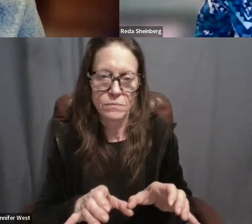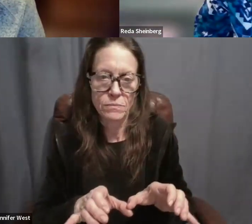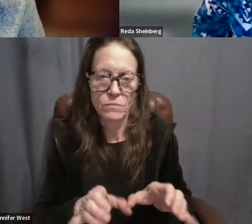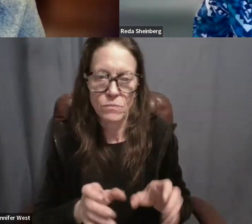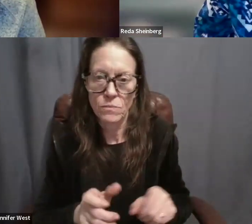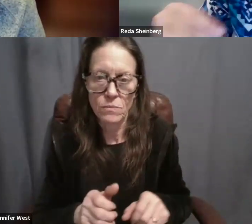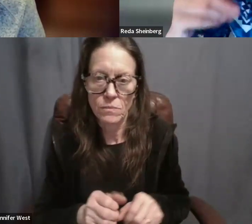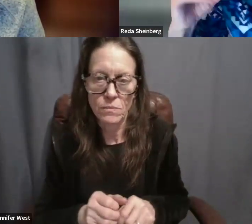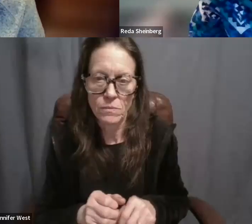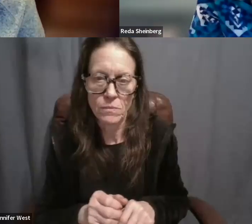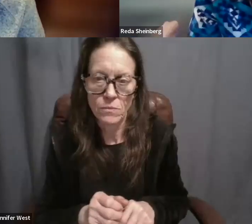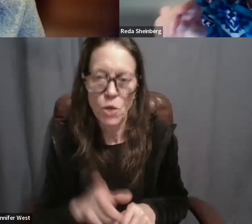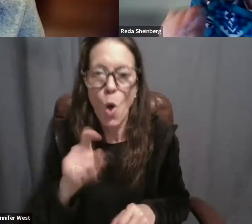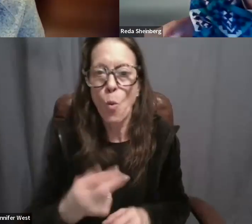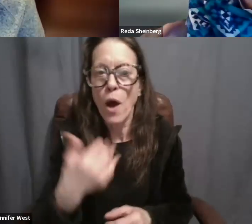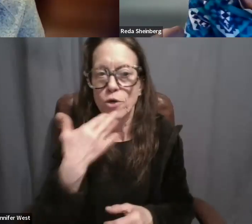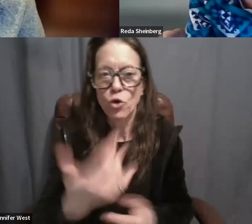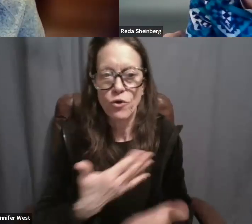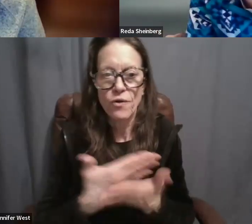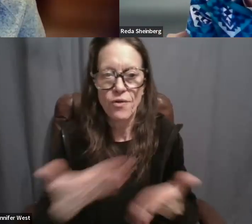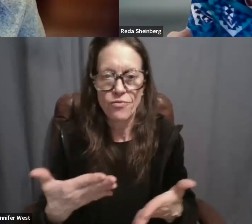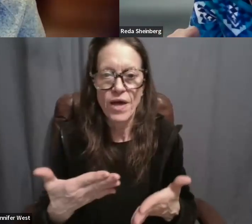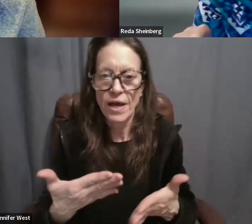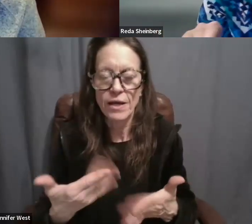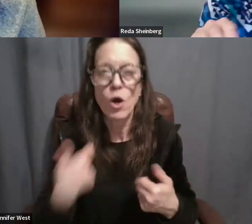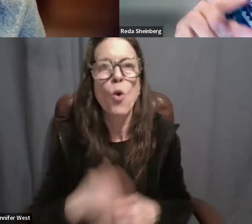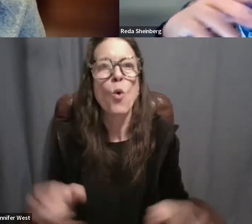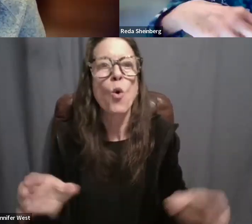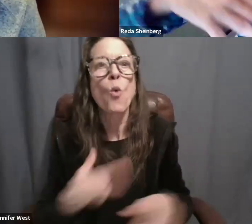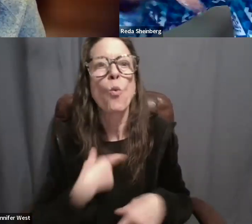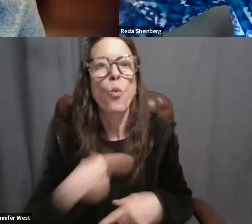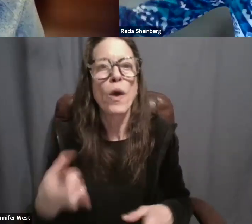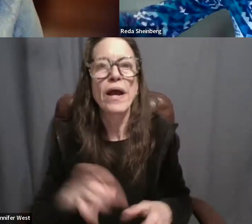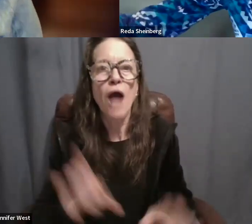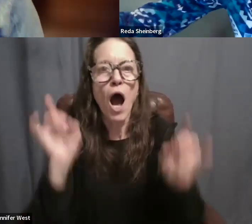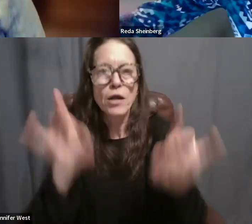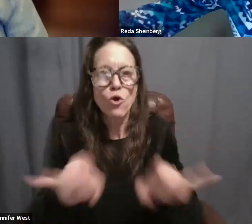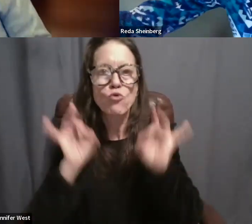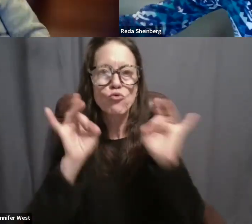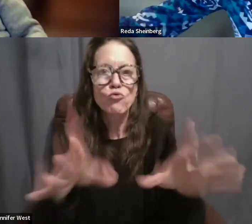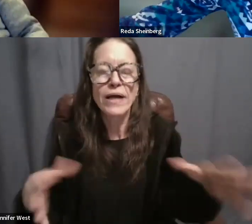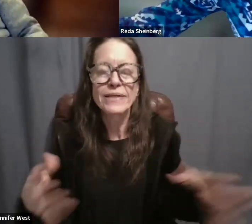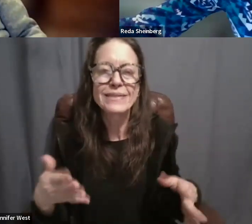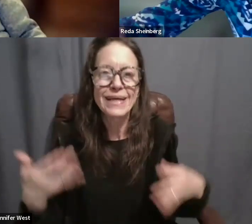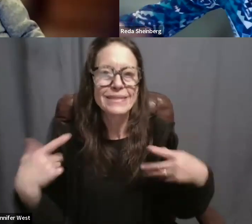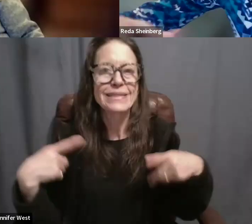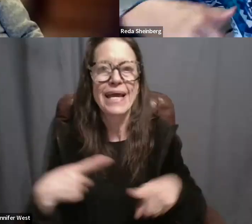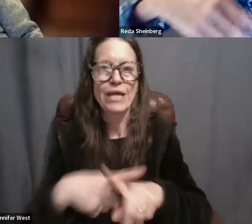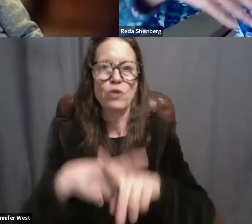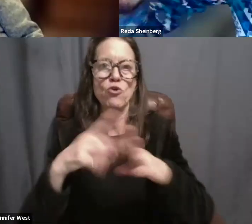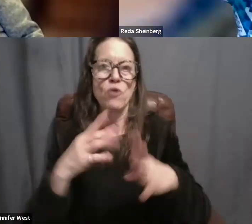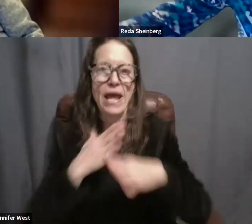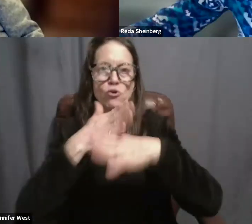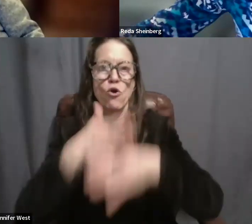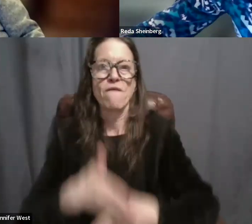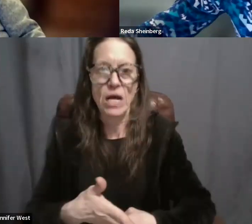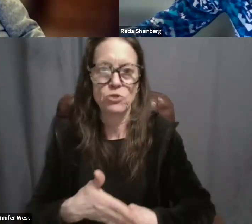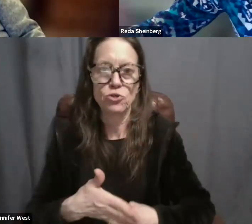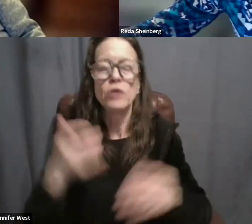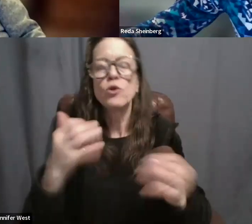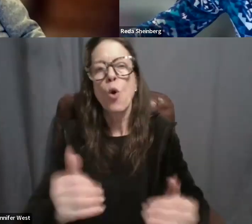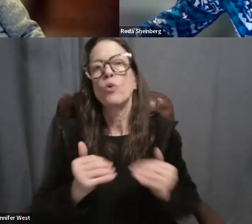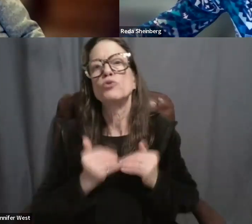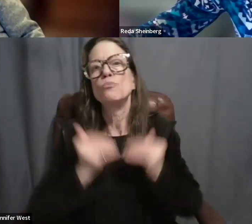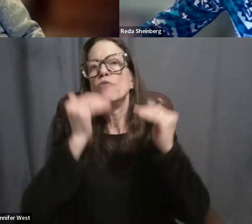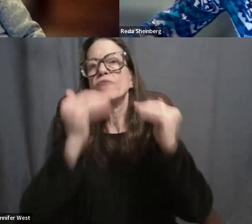one of the good things is we got crisis intervention, which put us in a higher category. So because he was